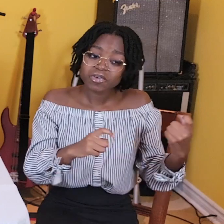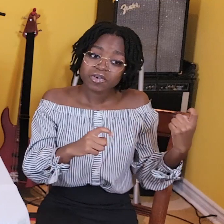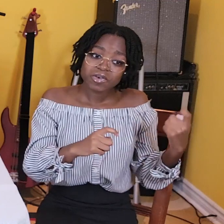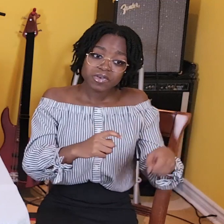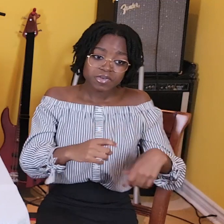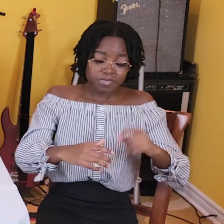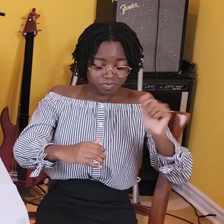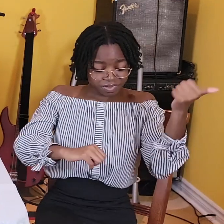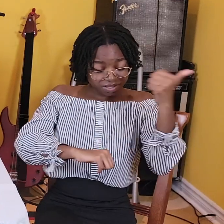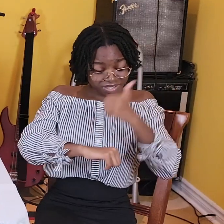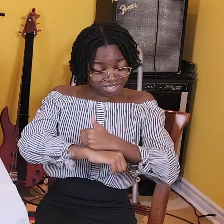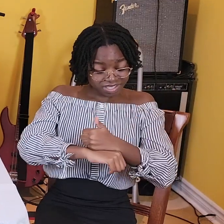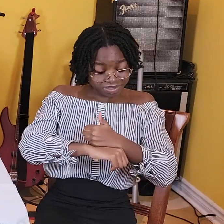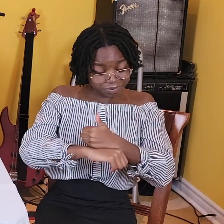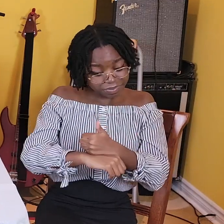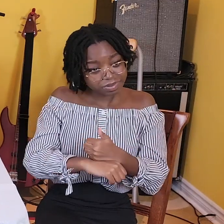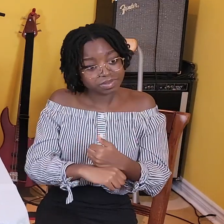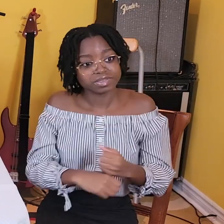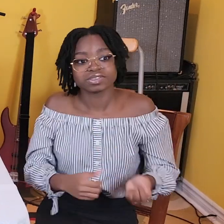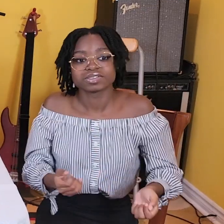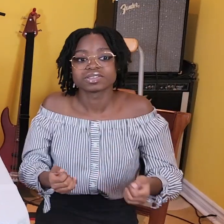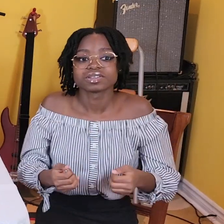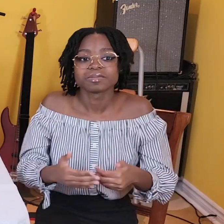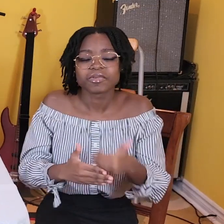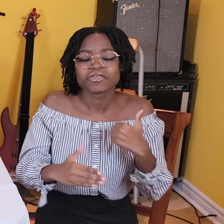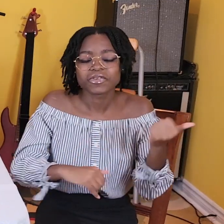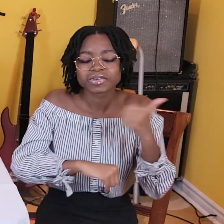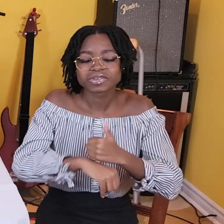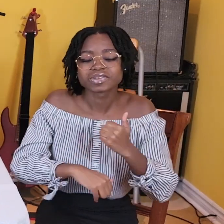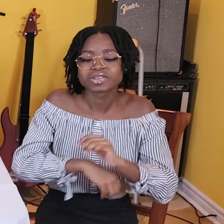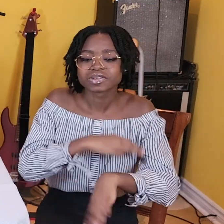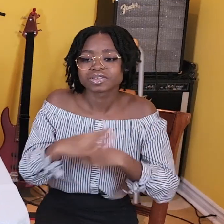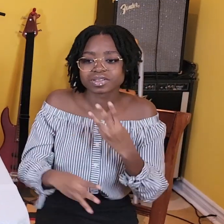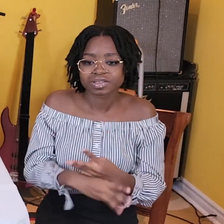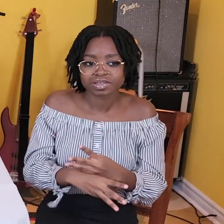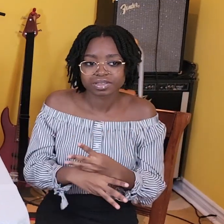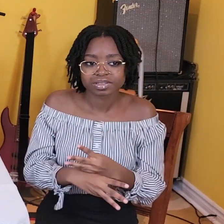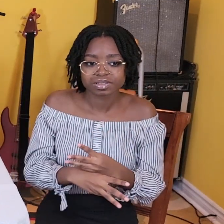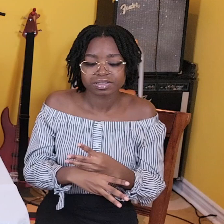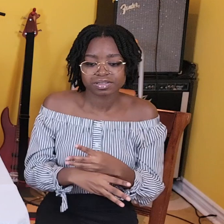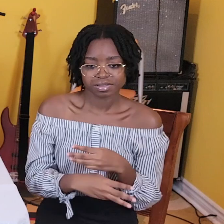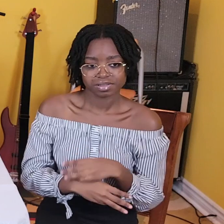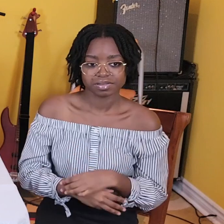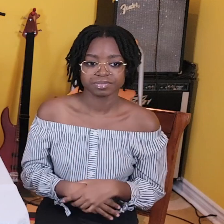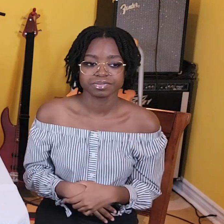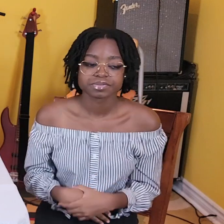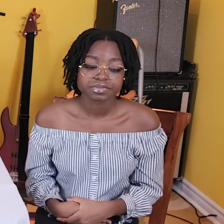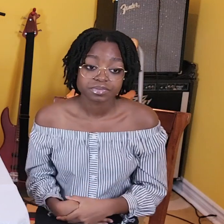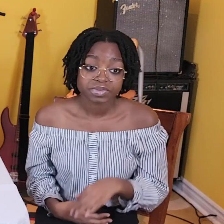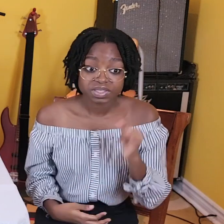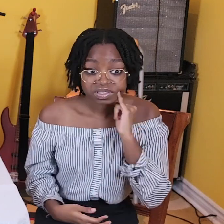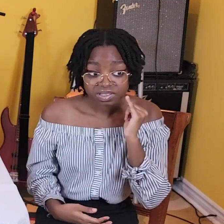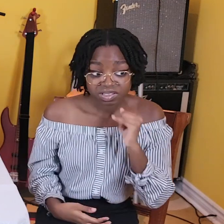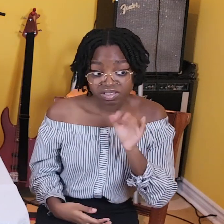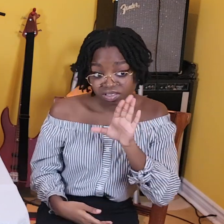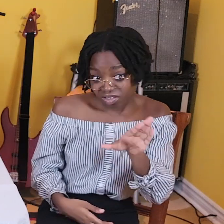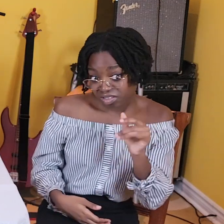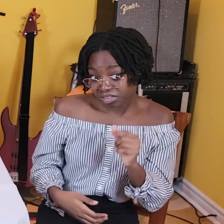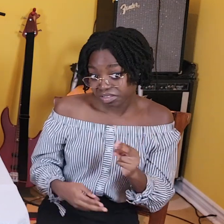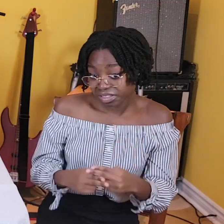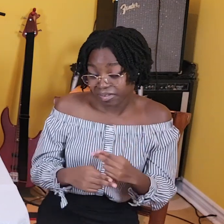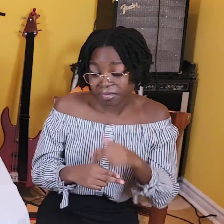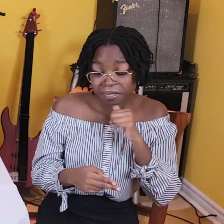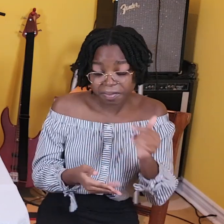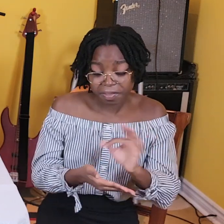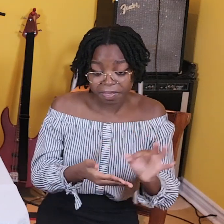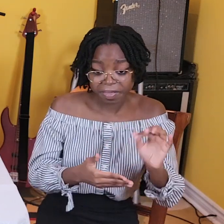not written in the Lamb's book of life, you serve the devil. You serve Satan. If your name is not written